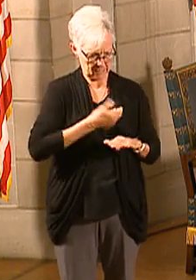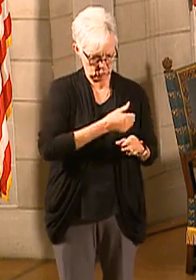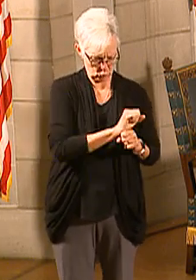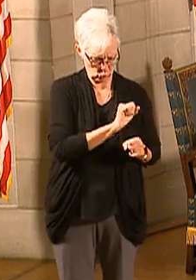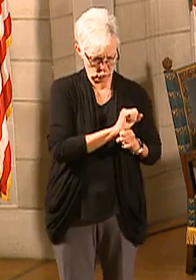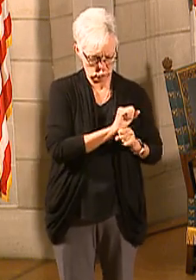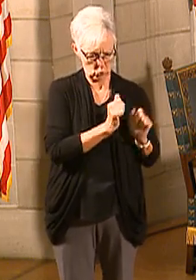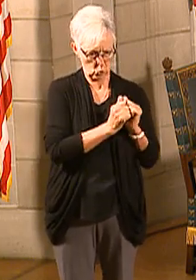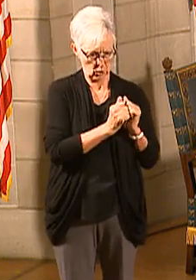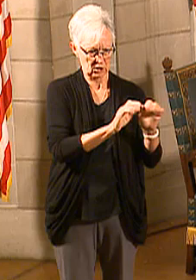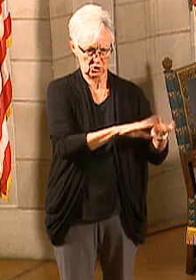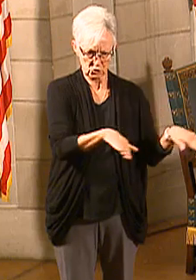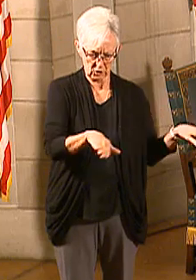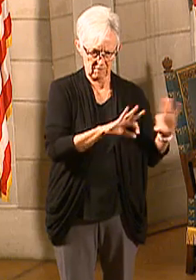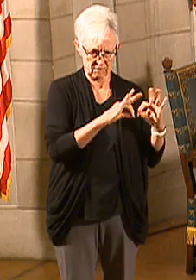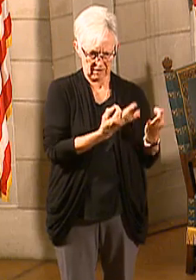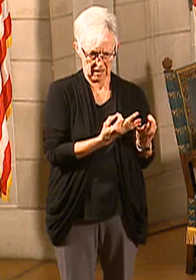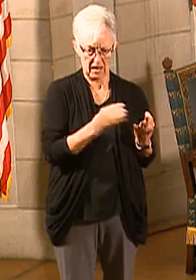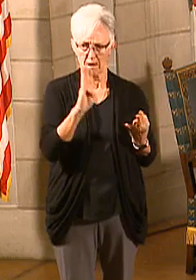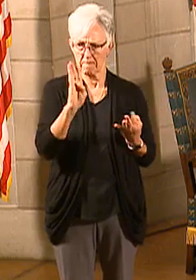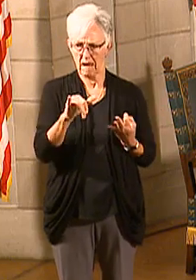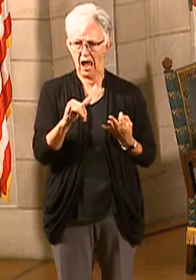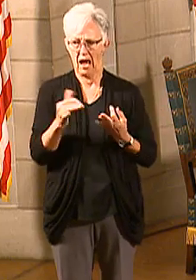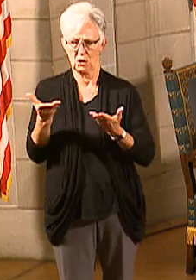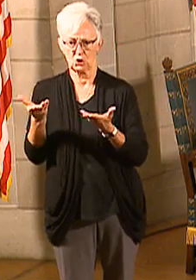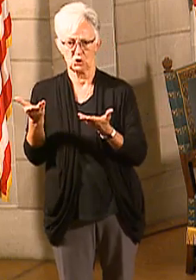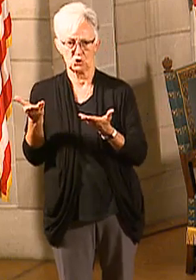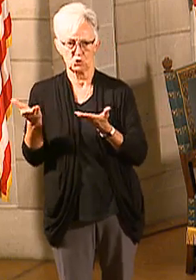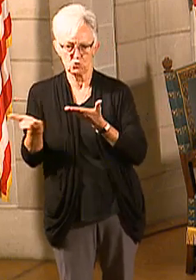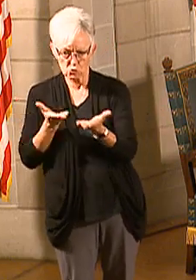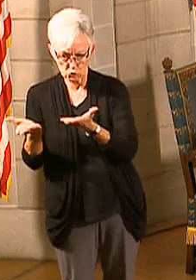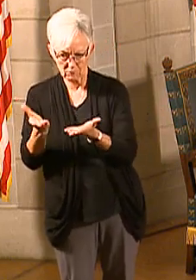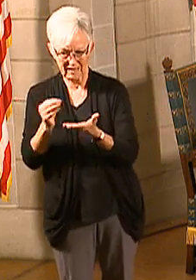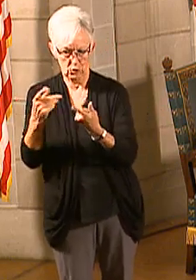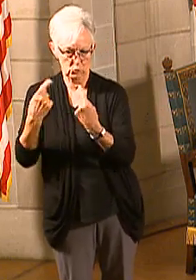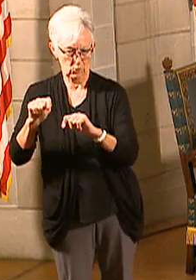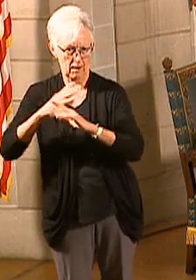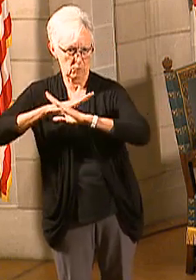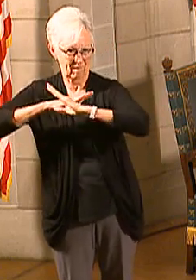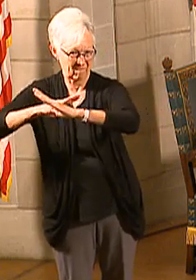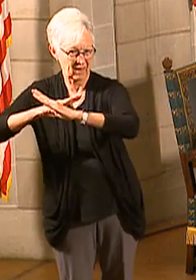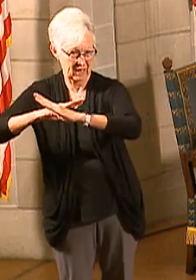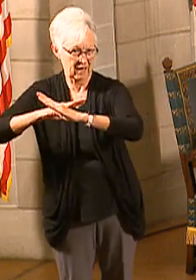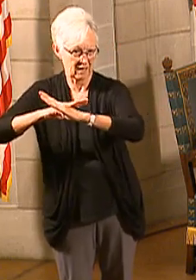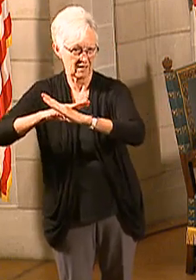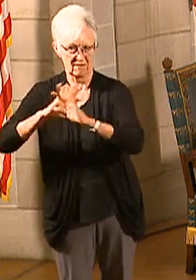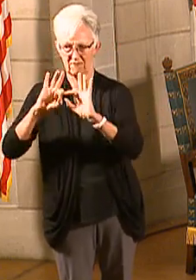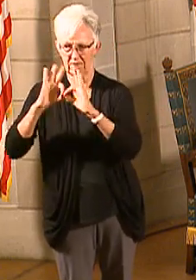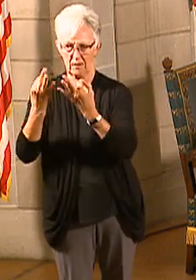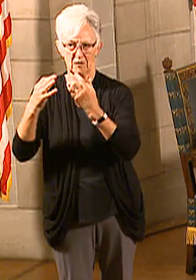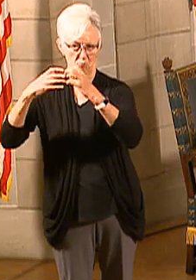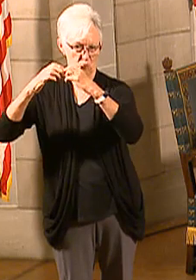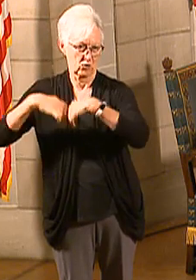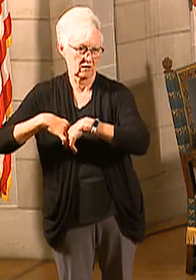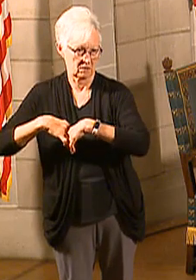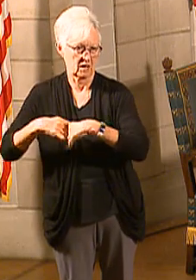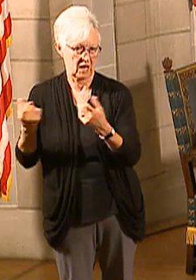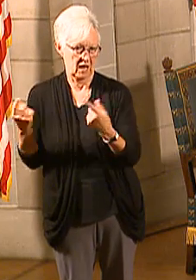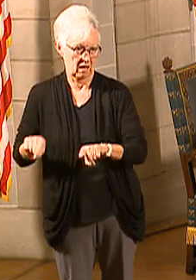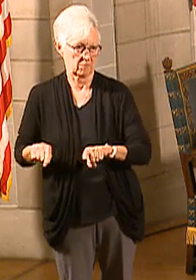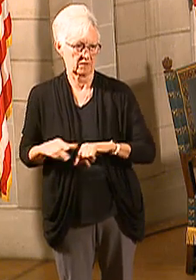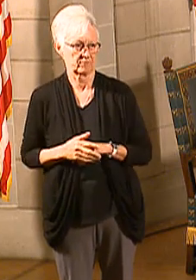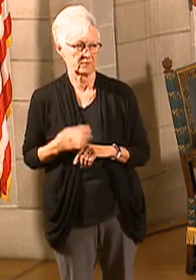families by serving prevention rather than intervention. Crucial to this is the implementation of Families